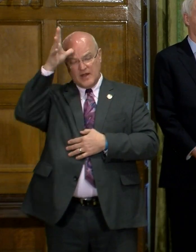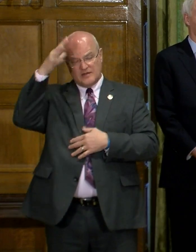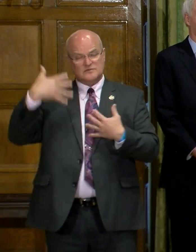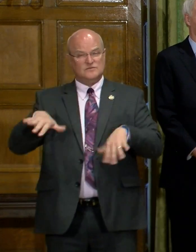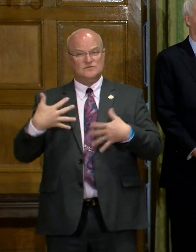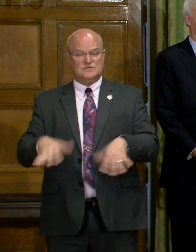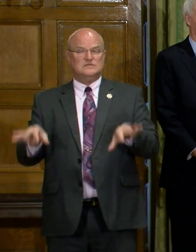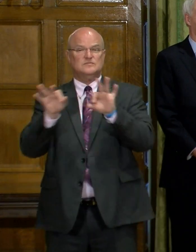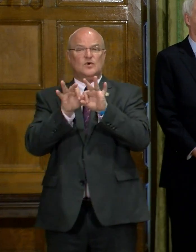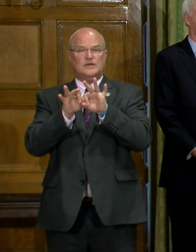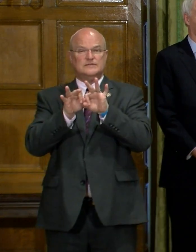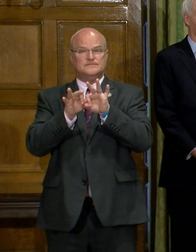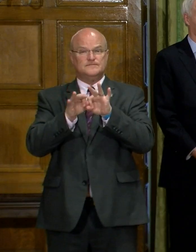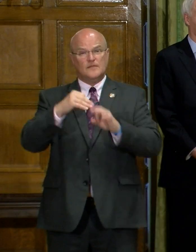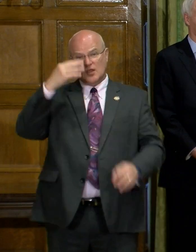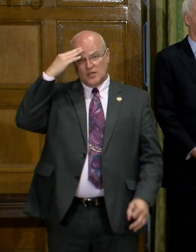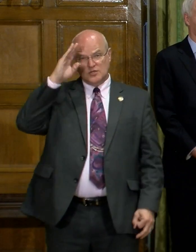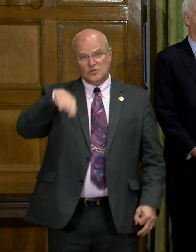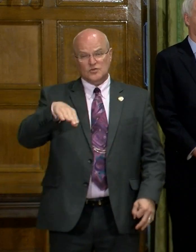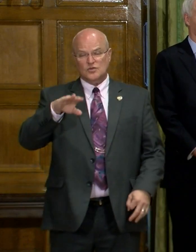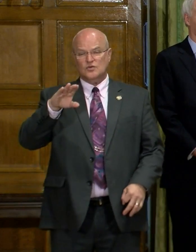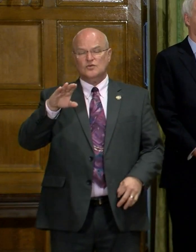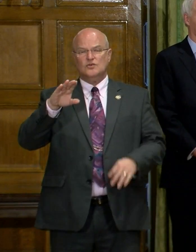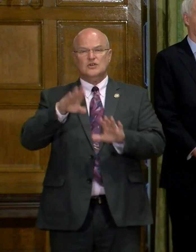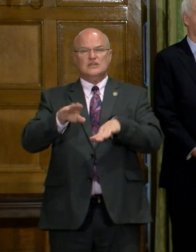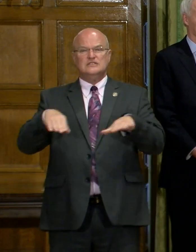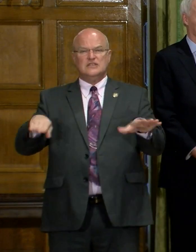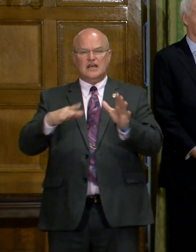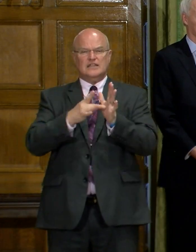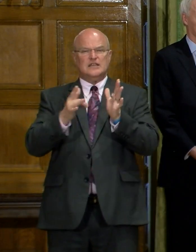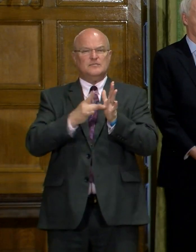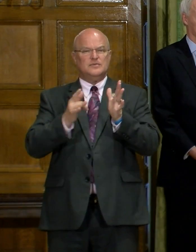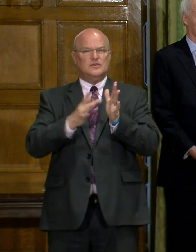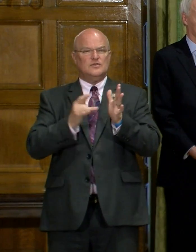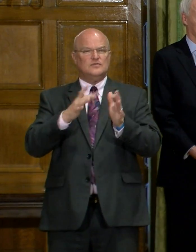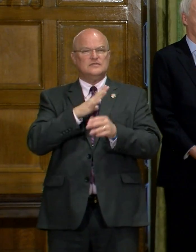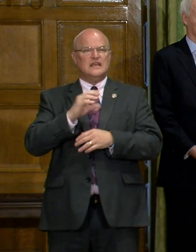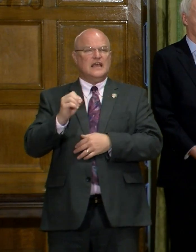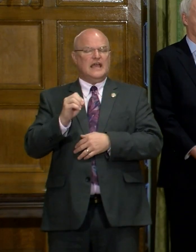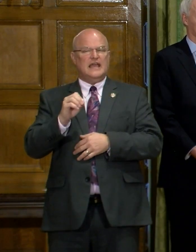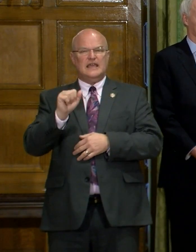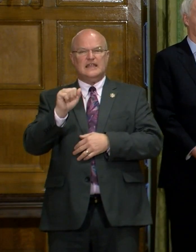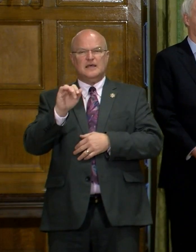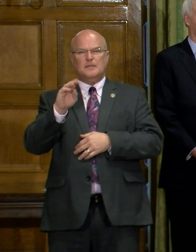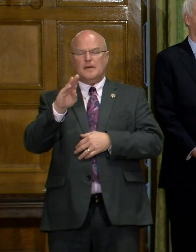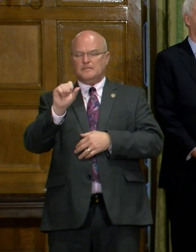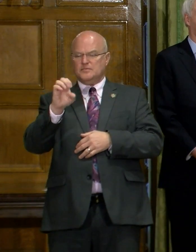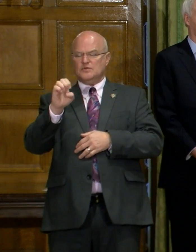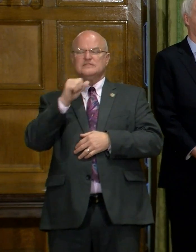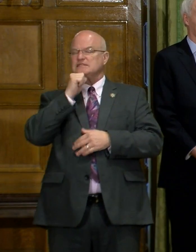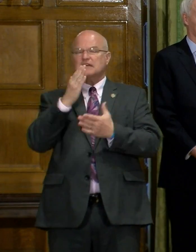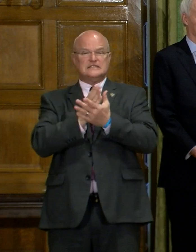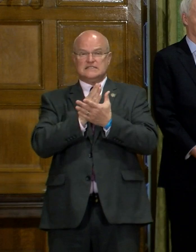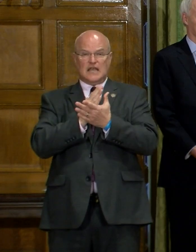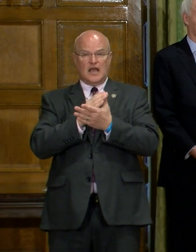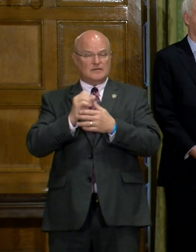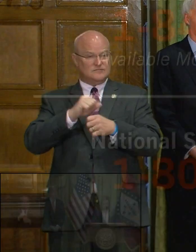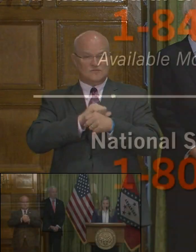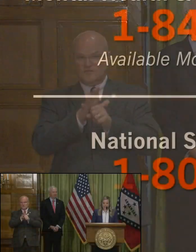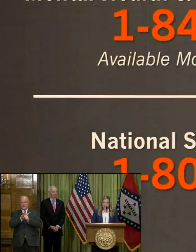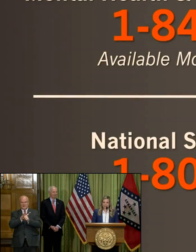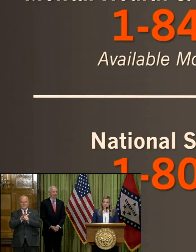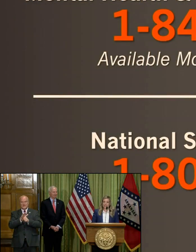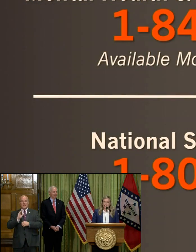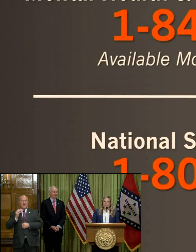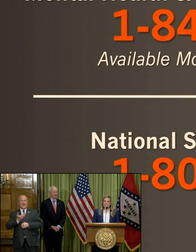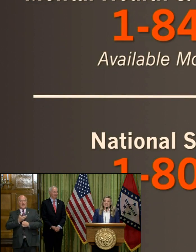you. As you all know, that child abuse and neglect does not stop during a pandemic. Our DCFS Children and Family Services